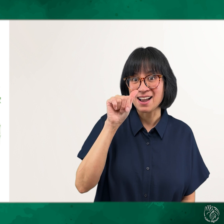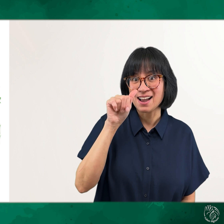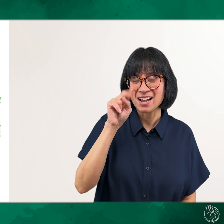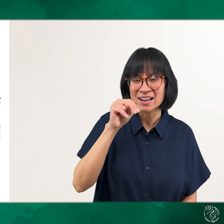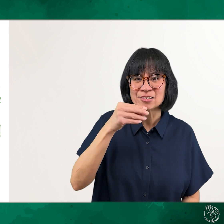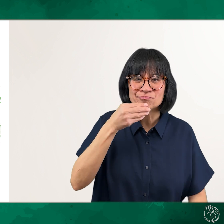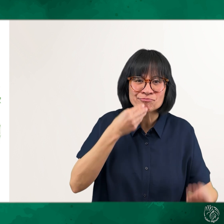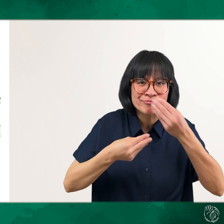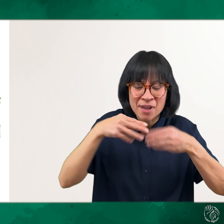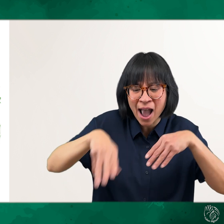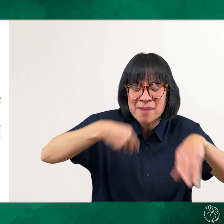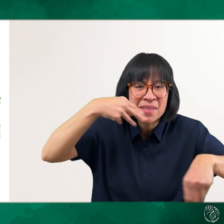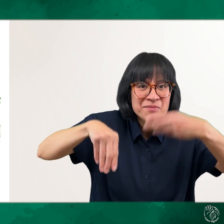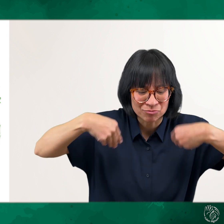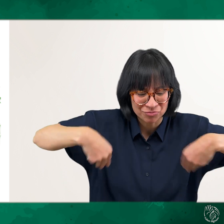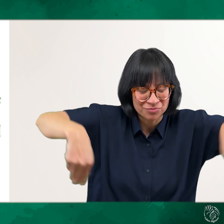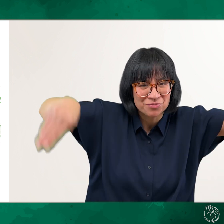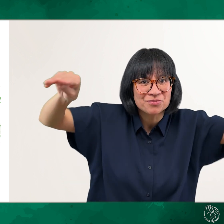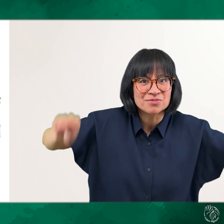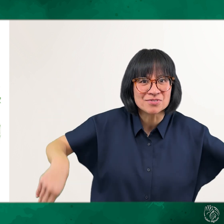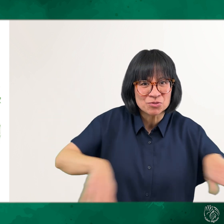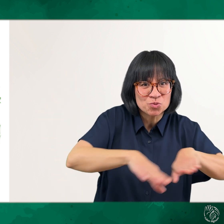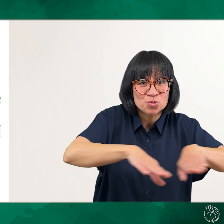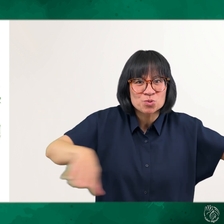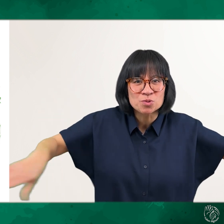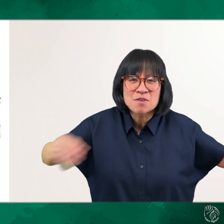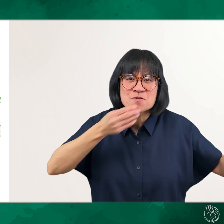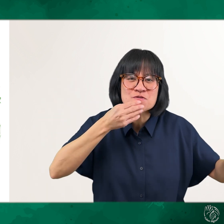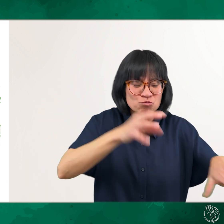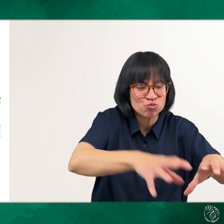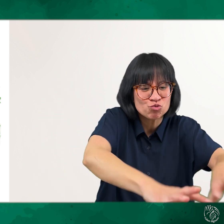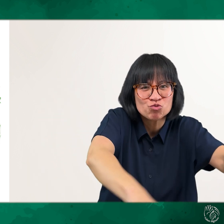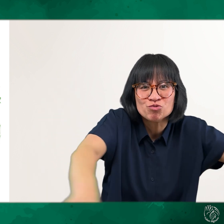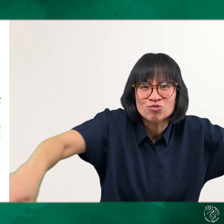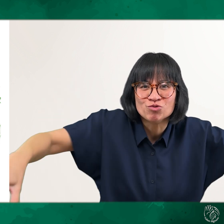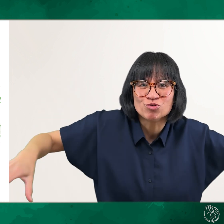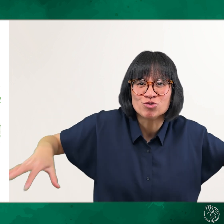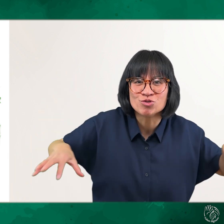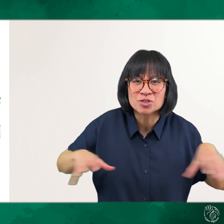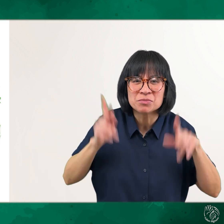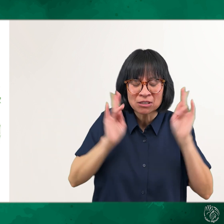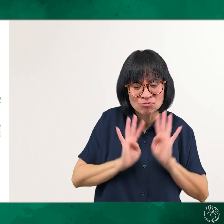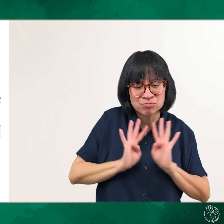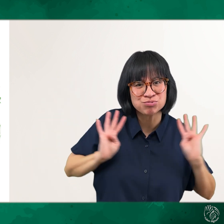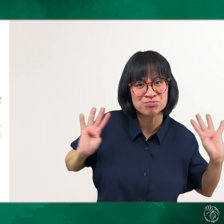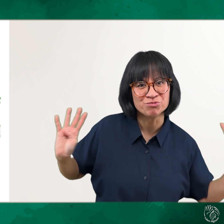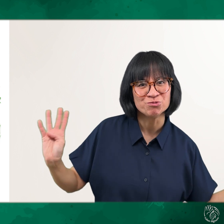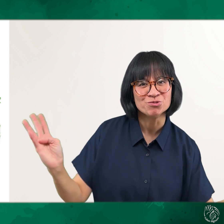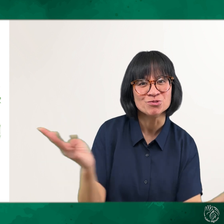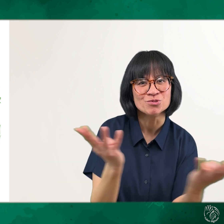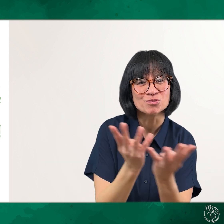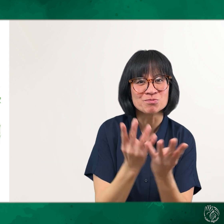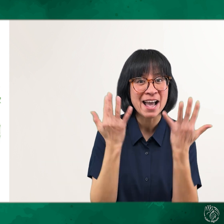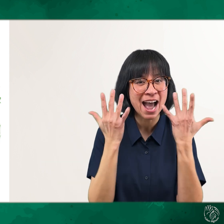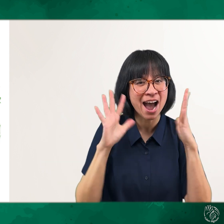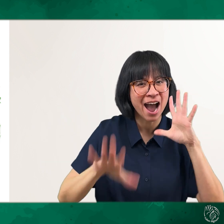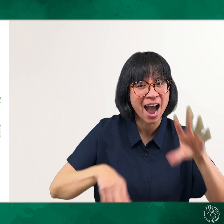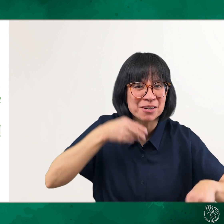kamayan, a feast of banana leaves laid onto the table for people to gather around and